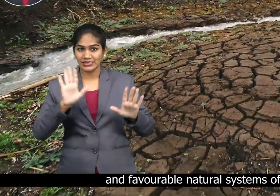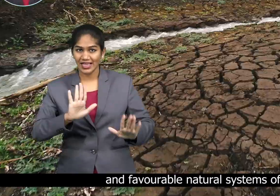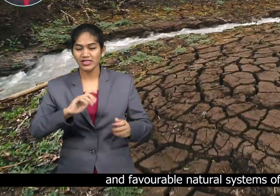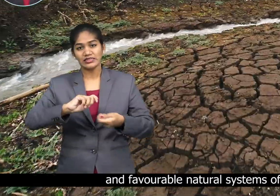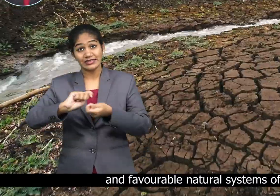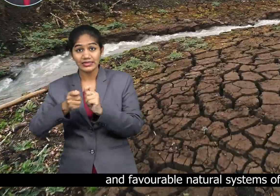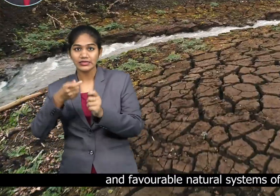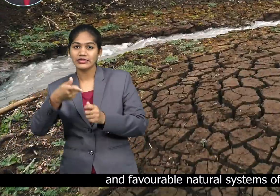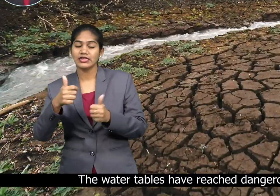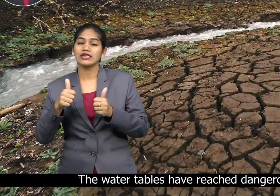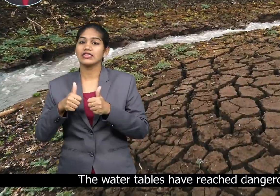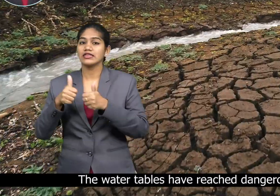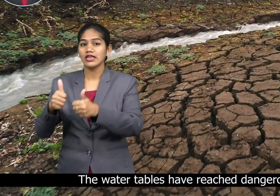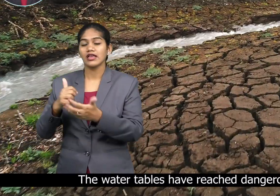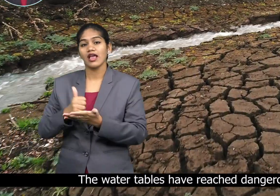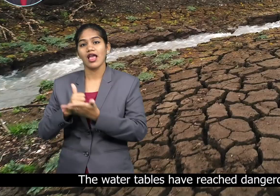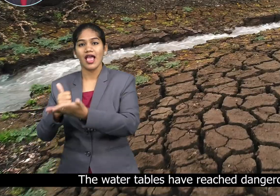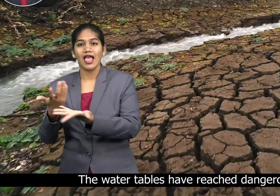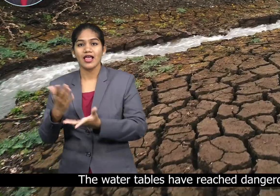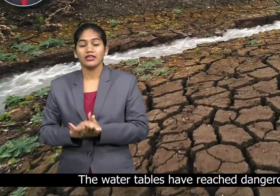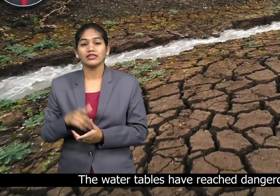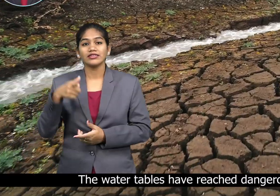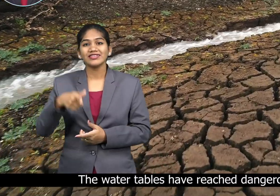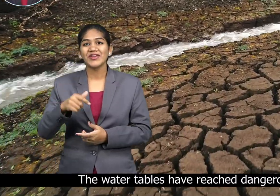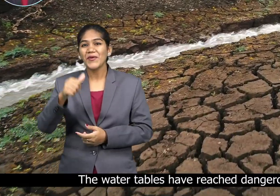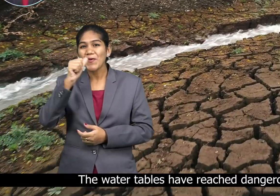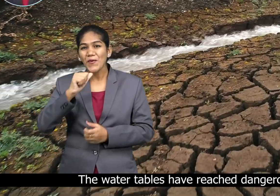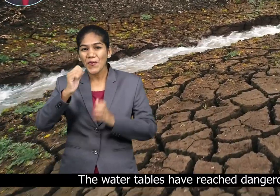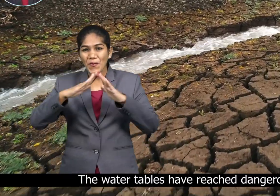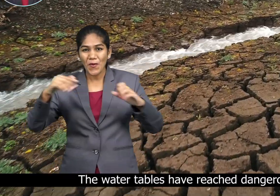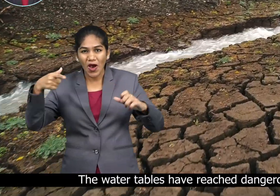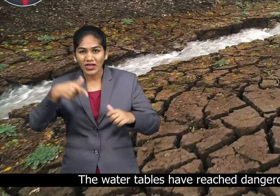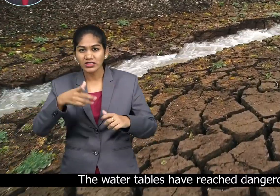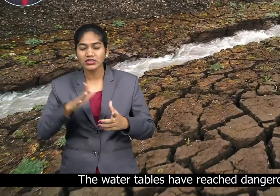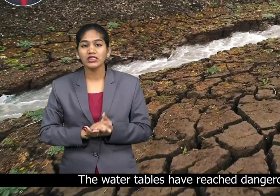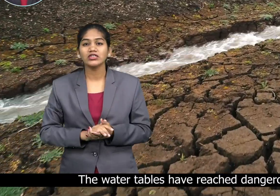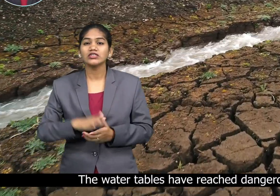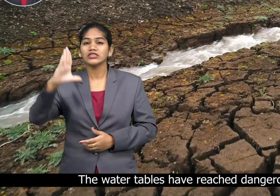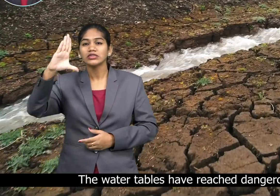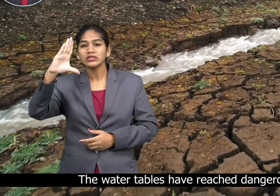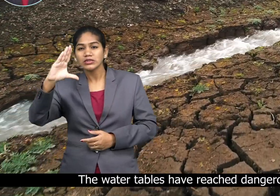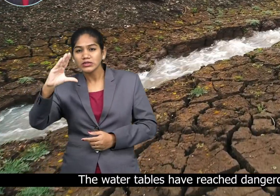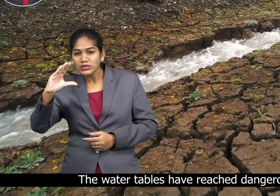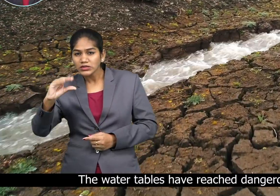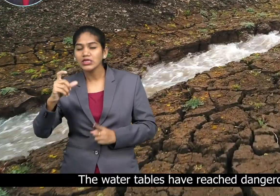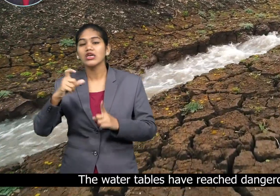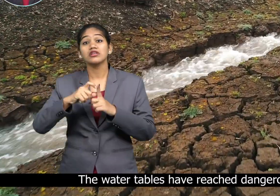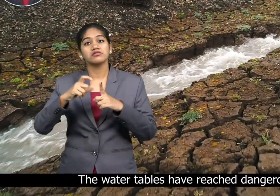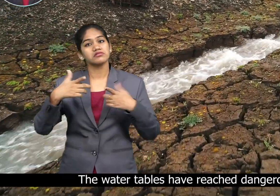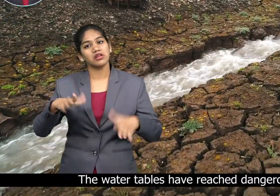recharge, the water tables have reached dangerously low levels.